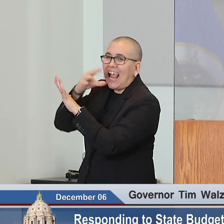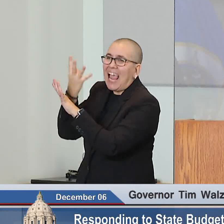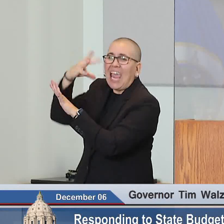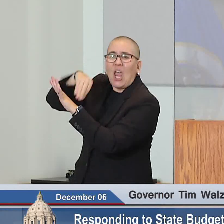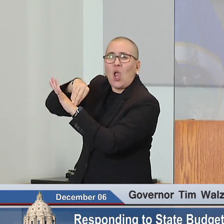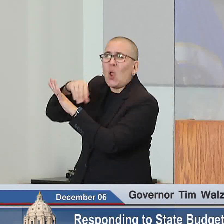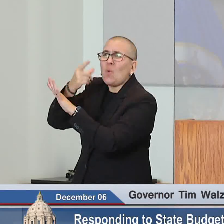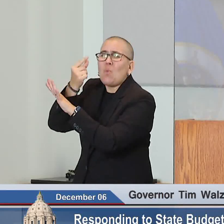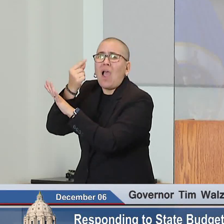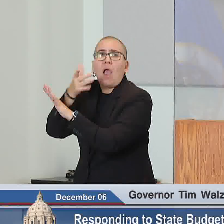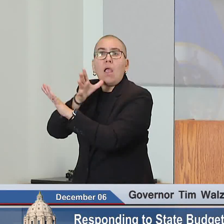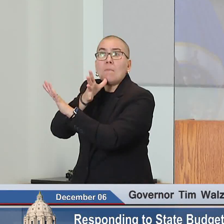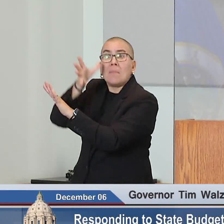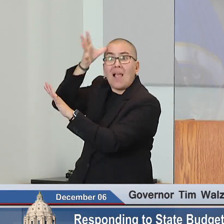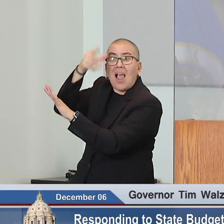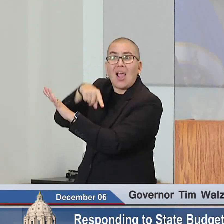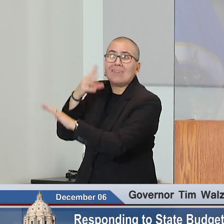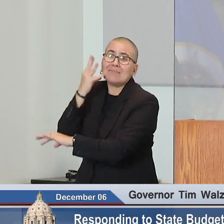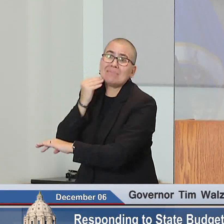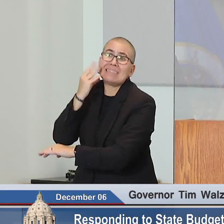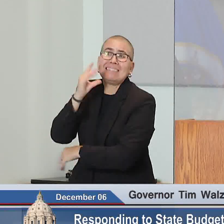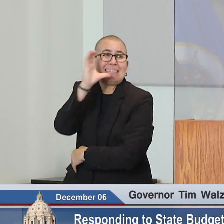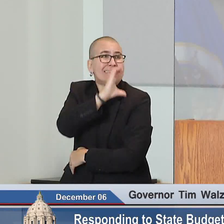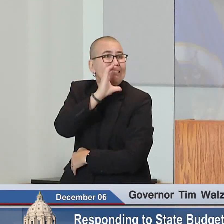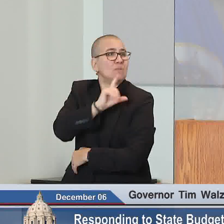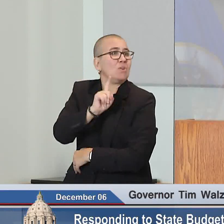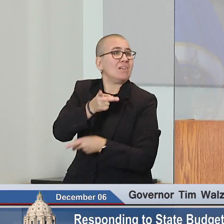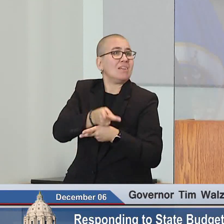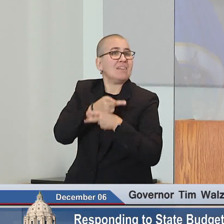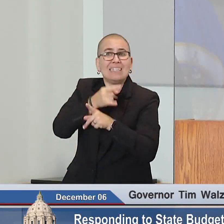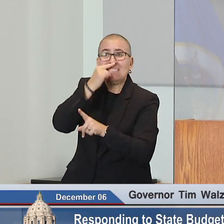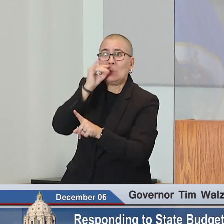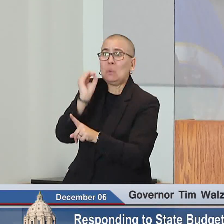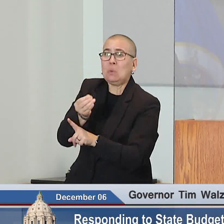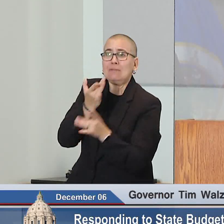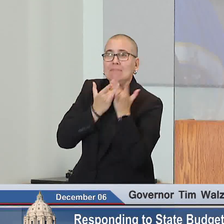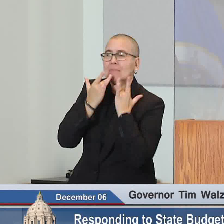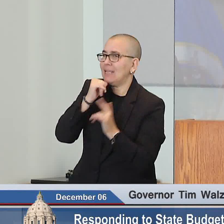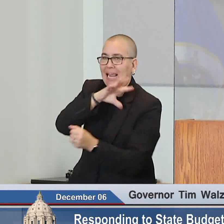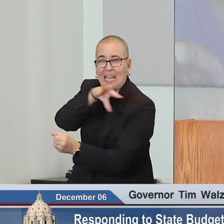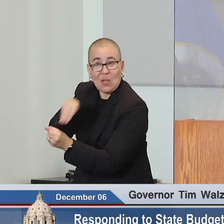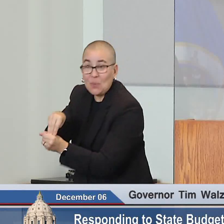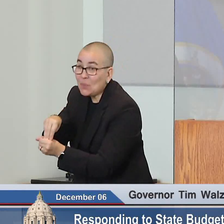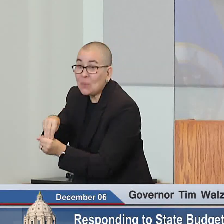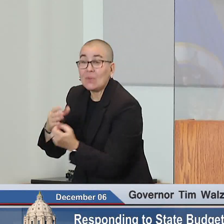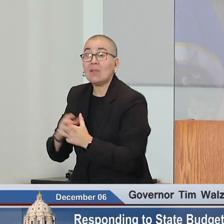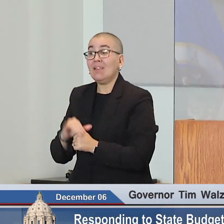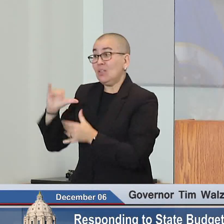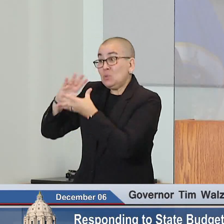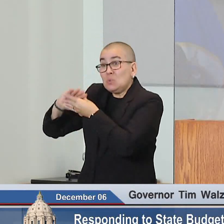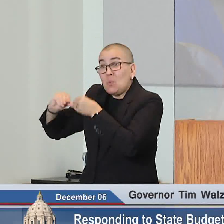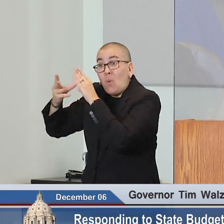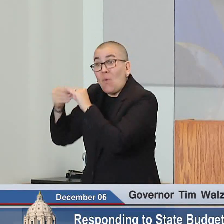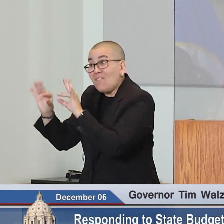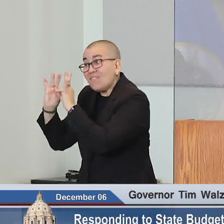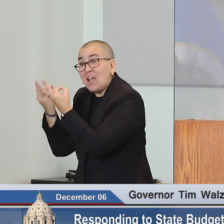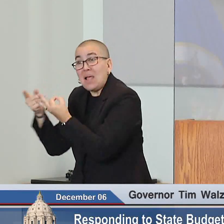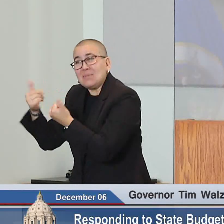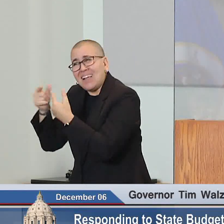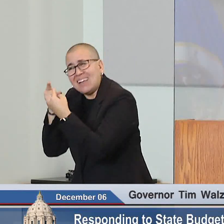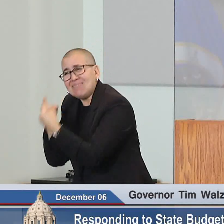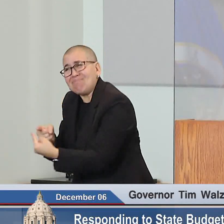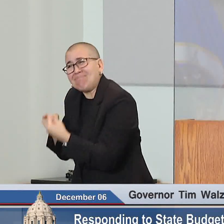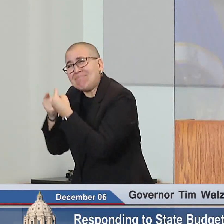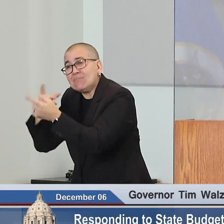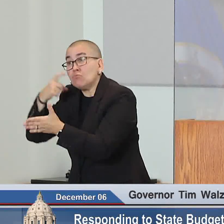finding and paying for child care right now and are struggling with that. It doesn't tell the story of families that are still struggling with gas prices while